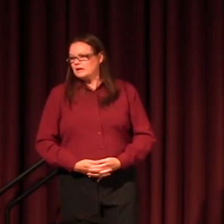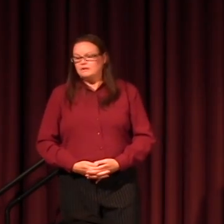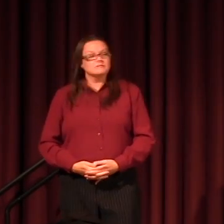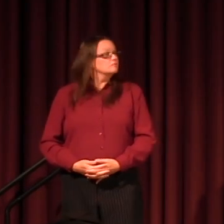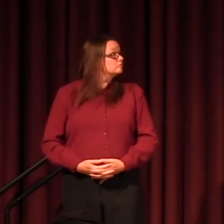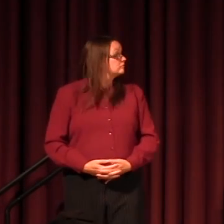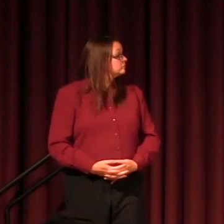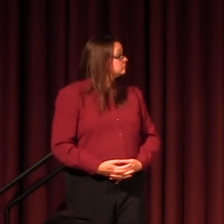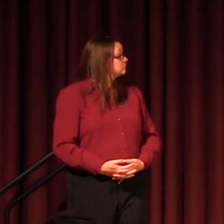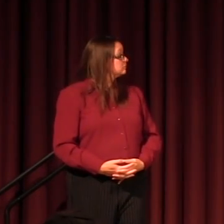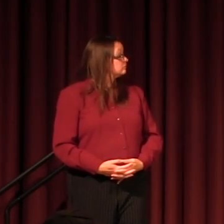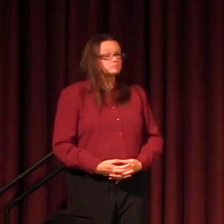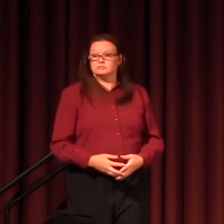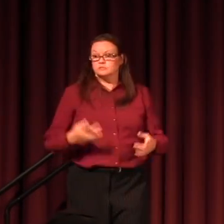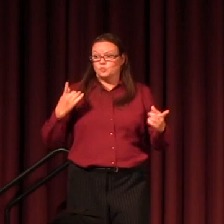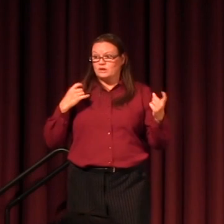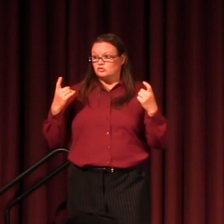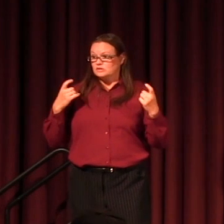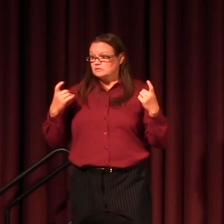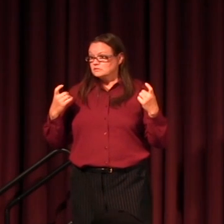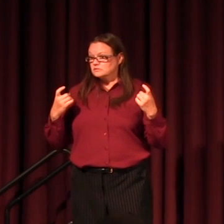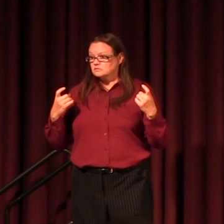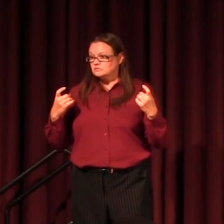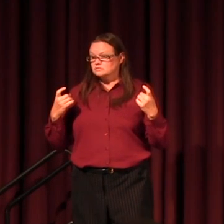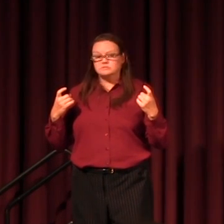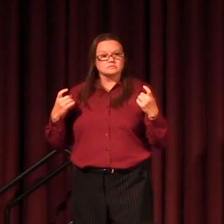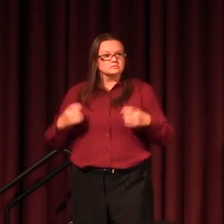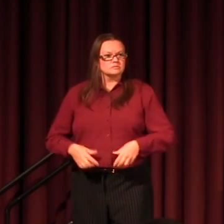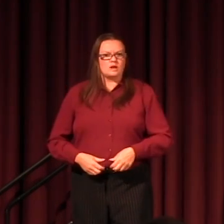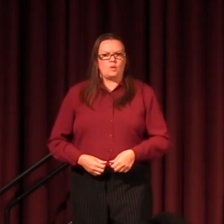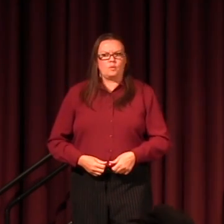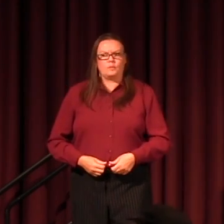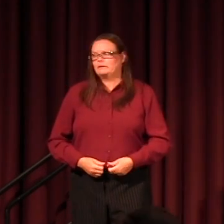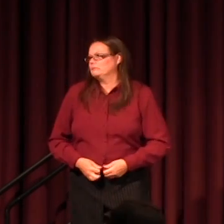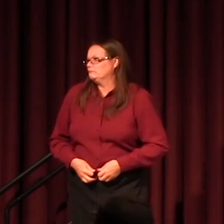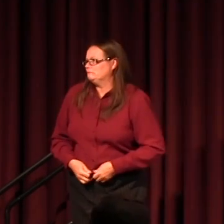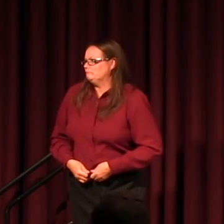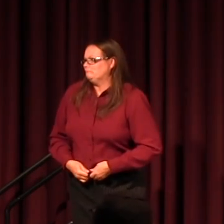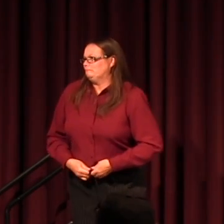I think we have some time for some questions. So, oh, sorry.